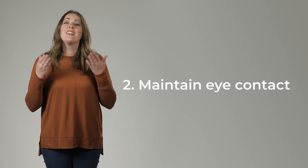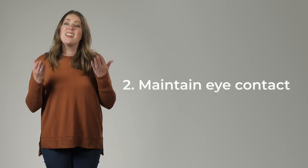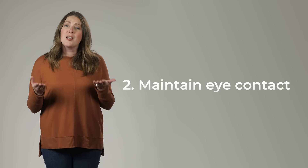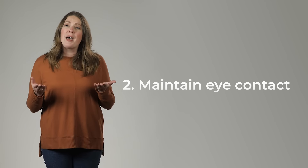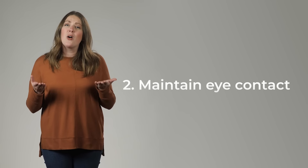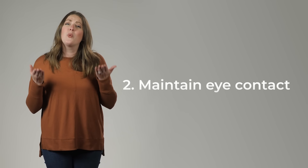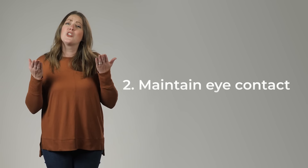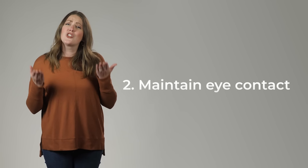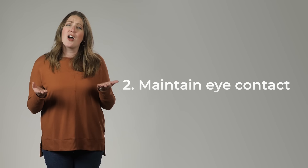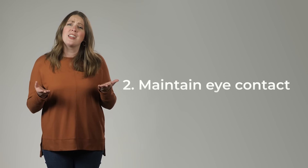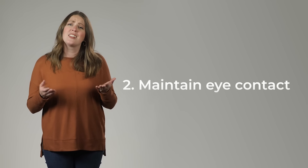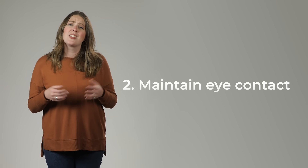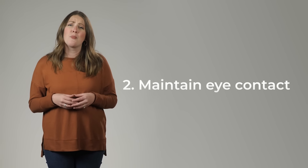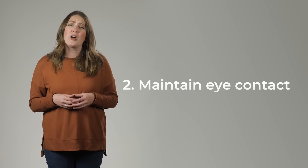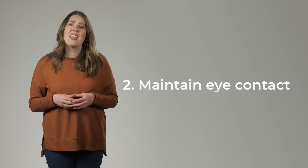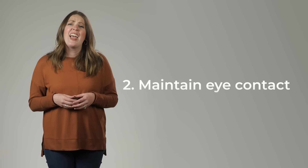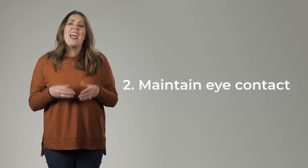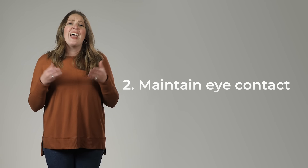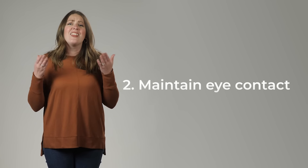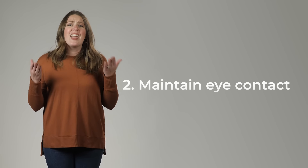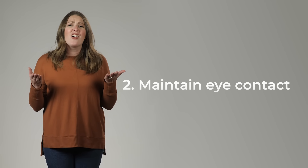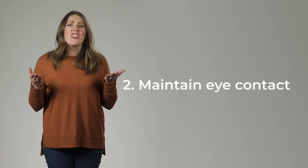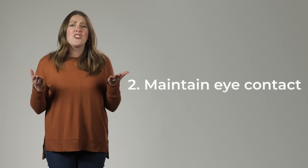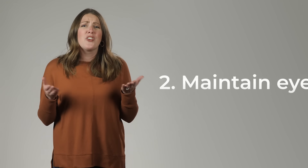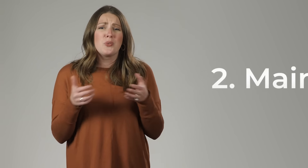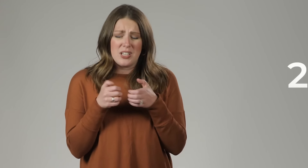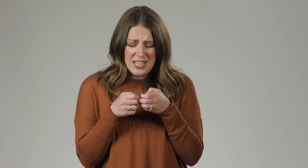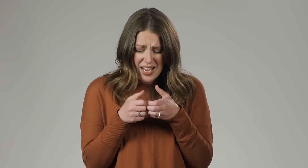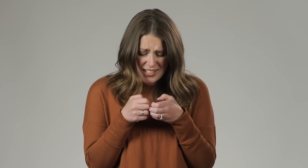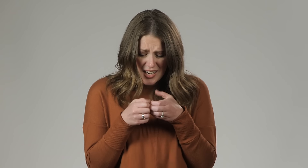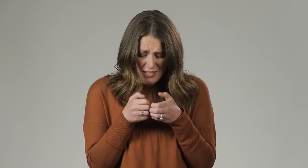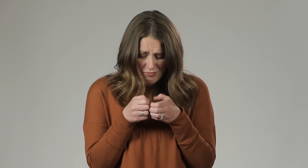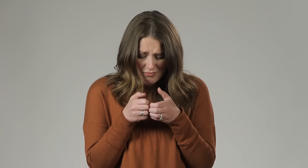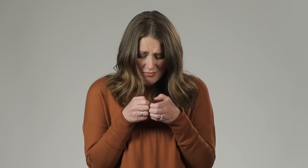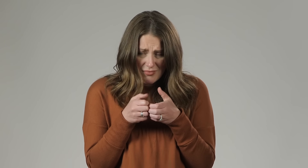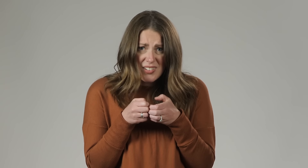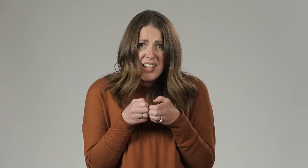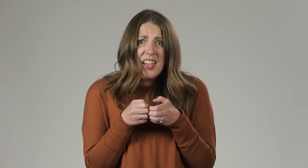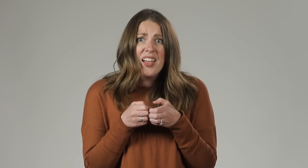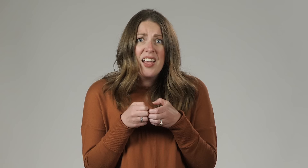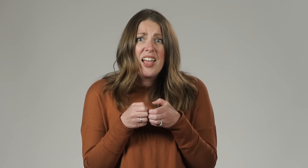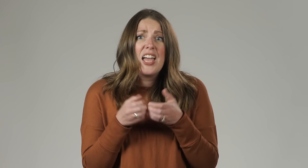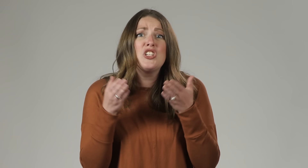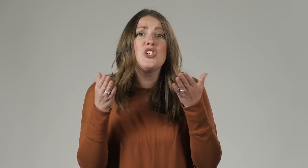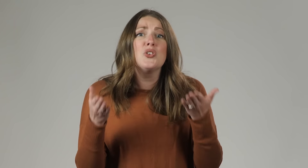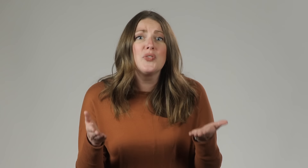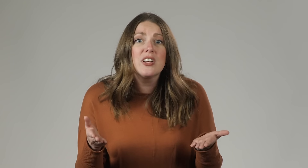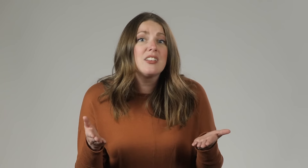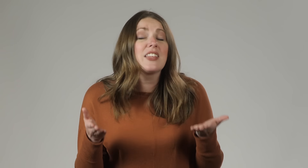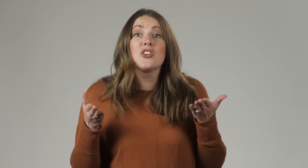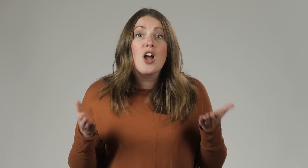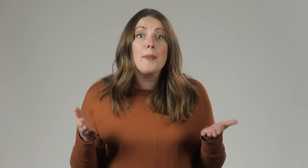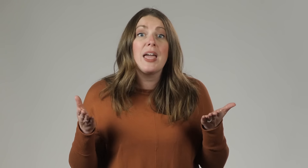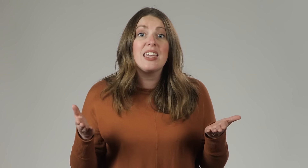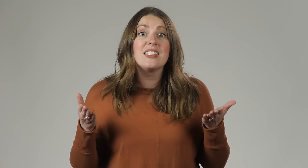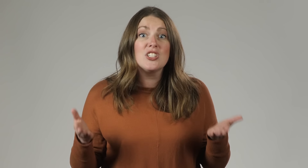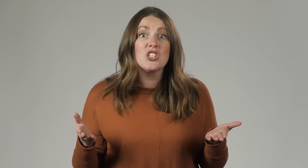Think about when you're talking to someone and they are on their phone texting, and you feel like they're not paying attention to